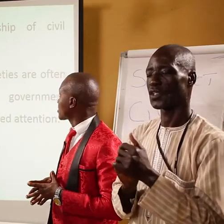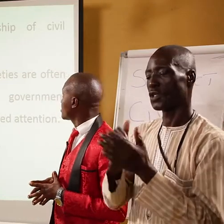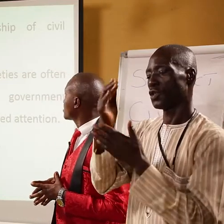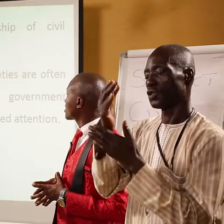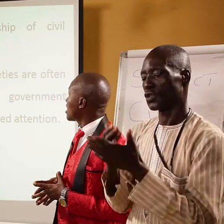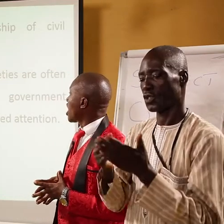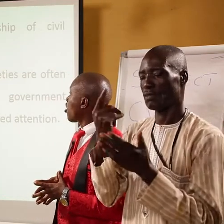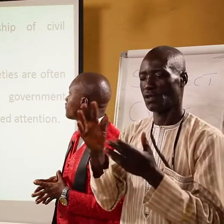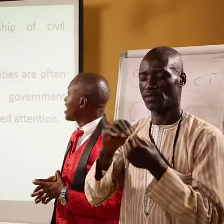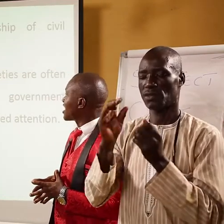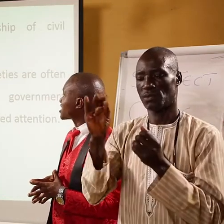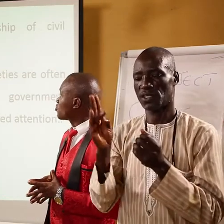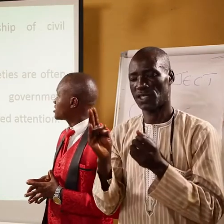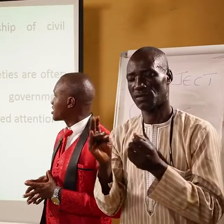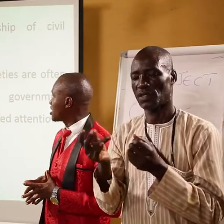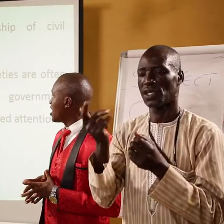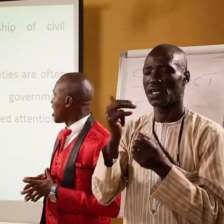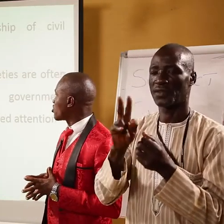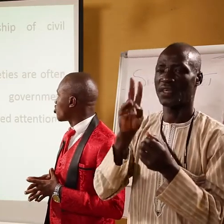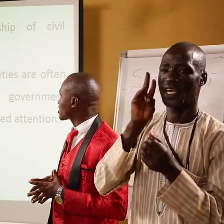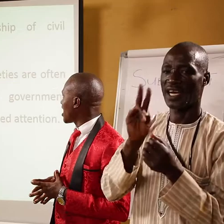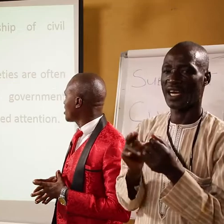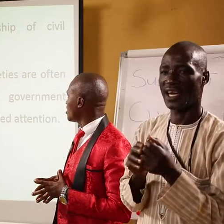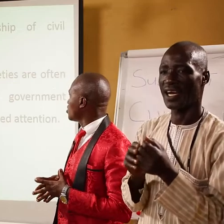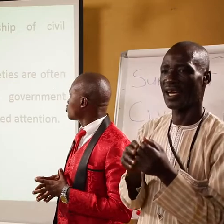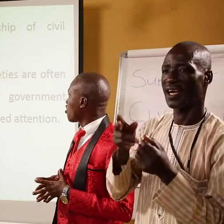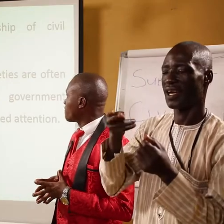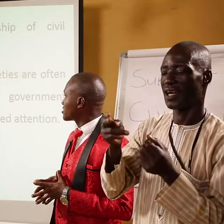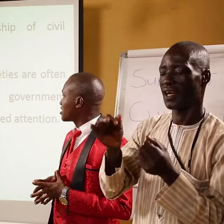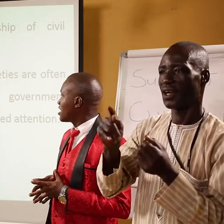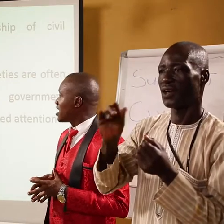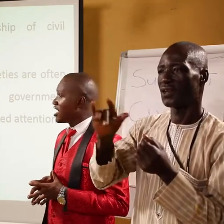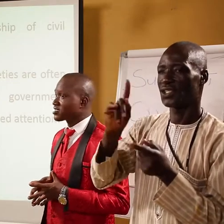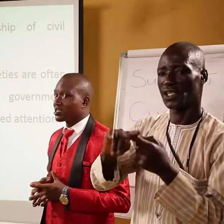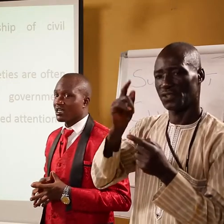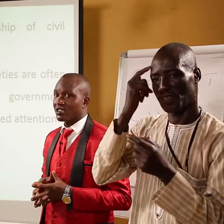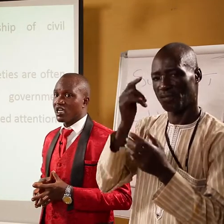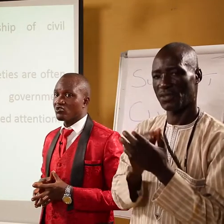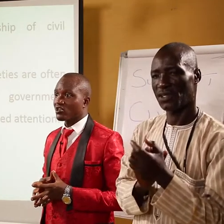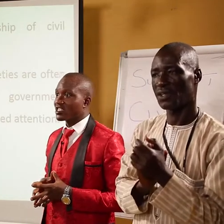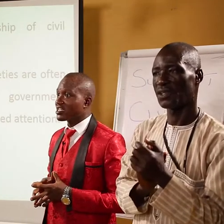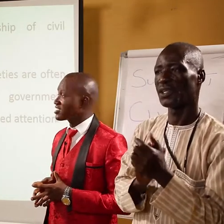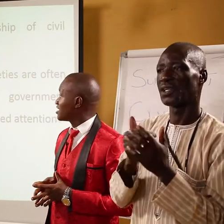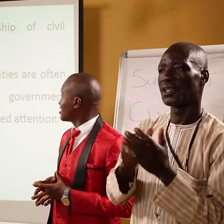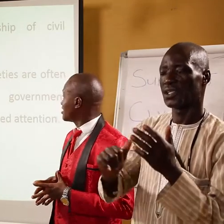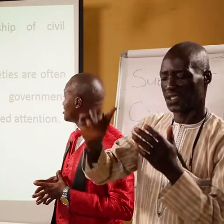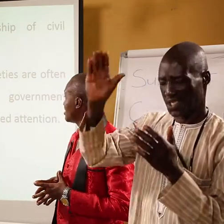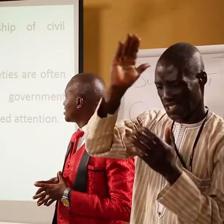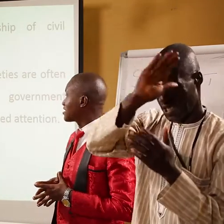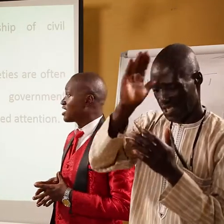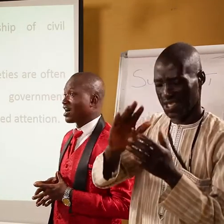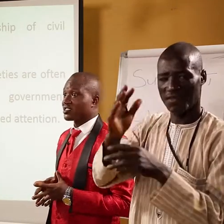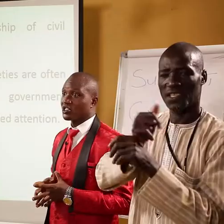civil societies are often antagonistic and hostile to government. Hence, they do not get